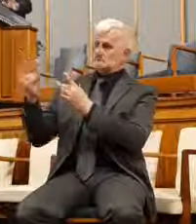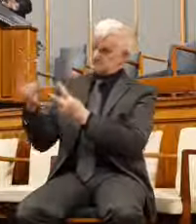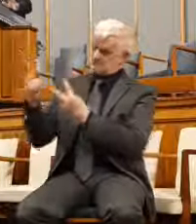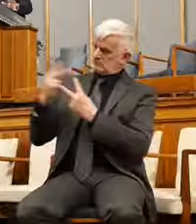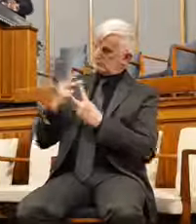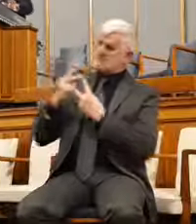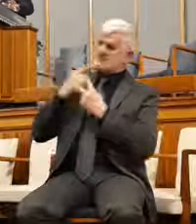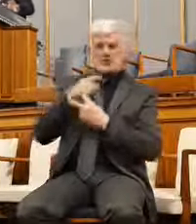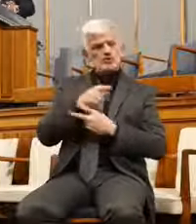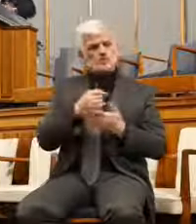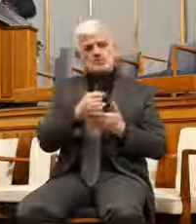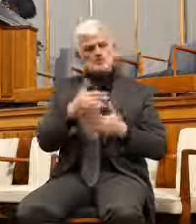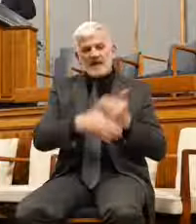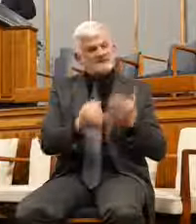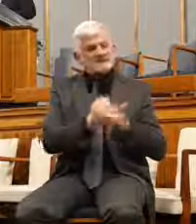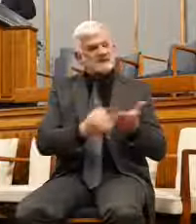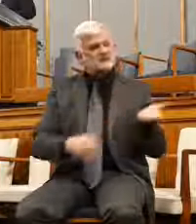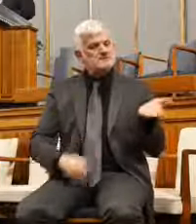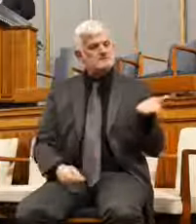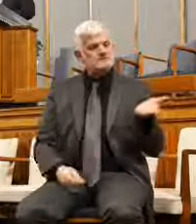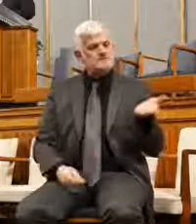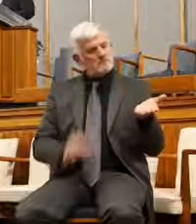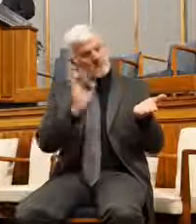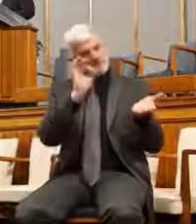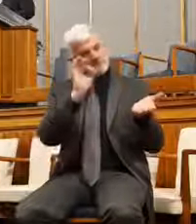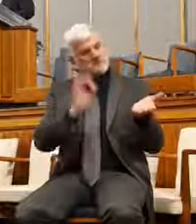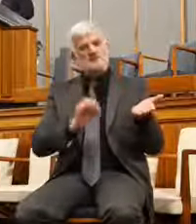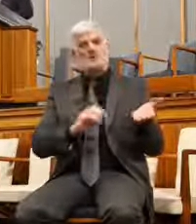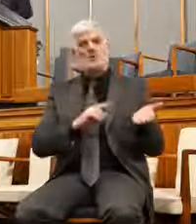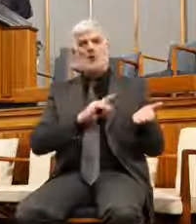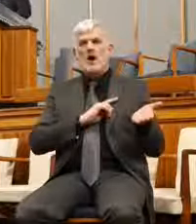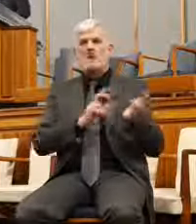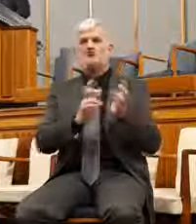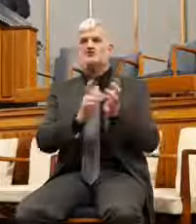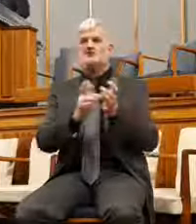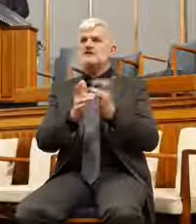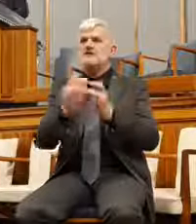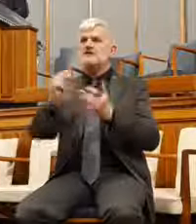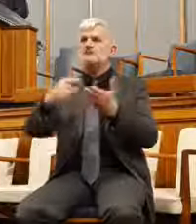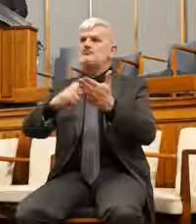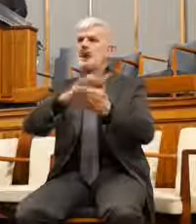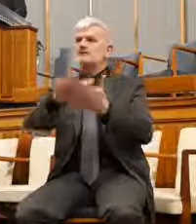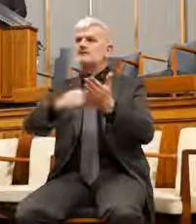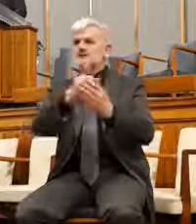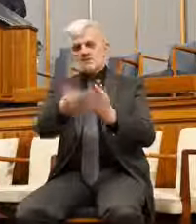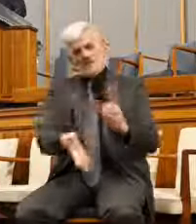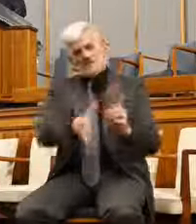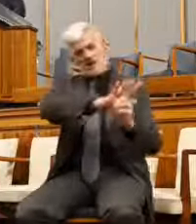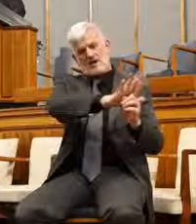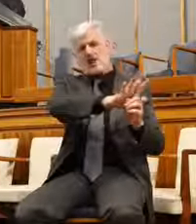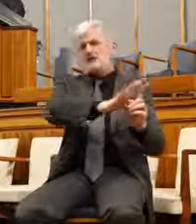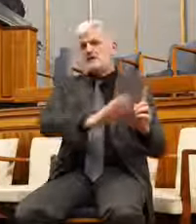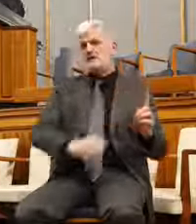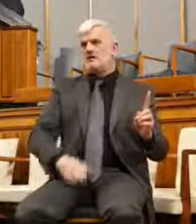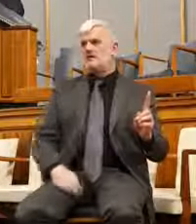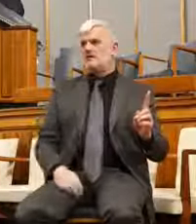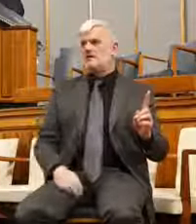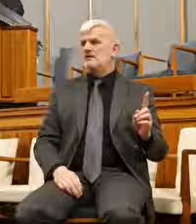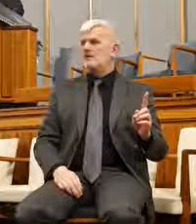sinned and were wholly innocent before him. And God undertakes not only to regard you as